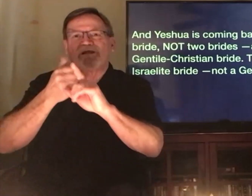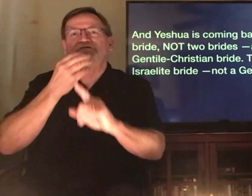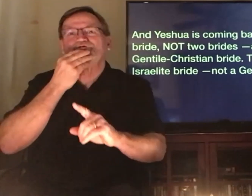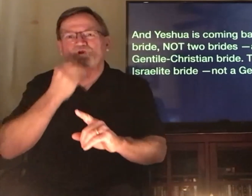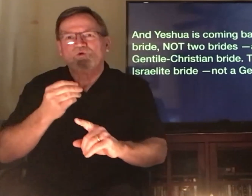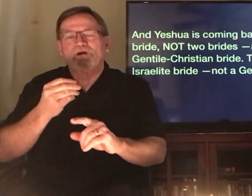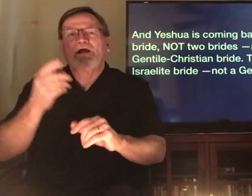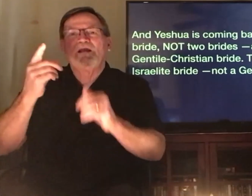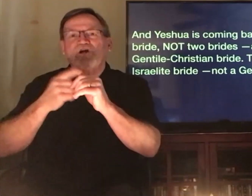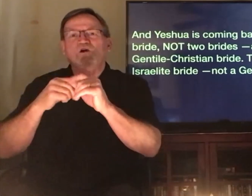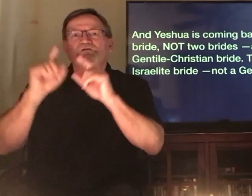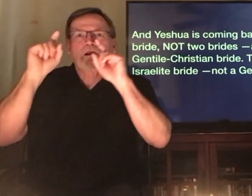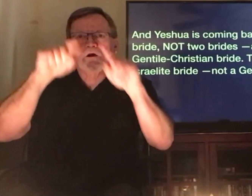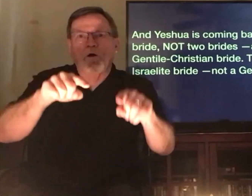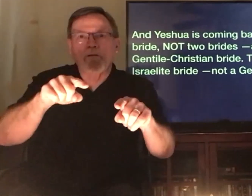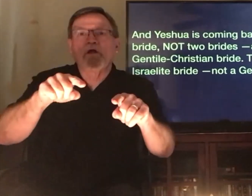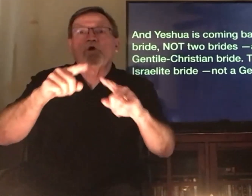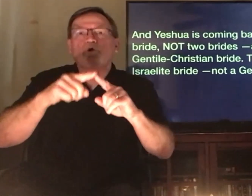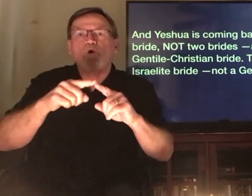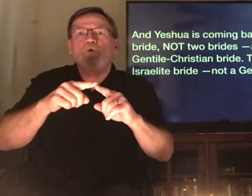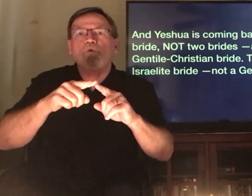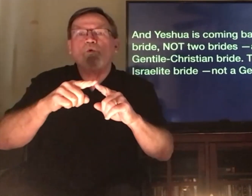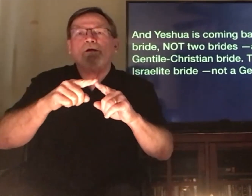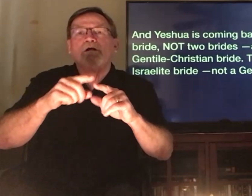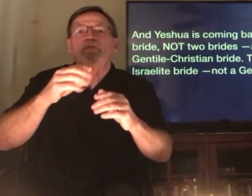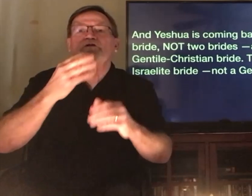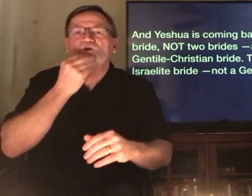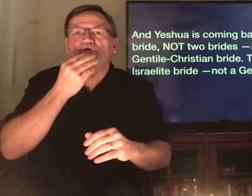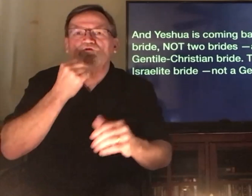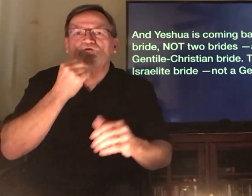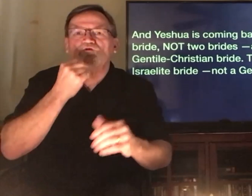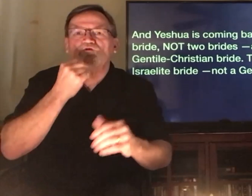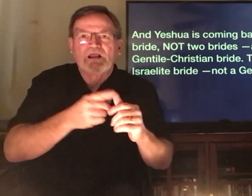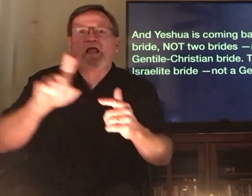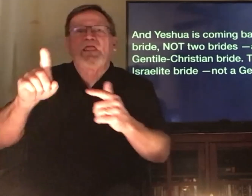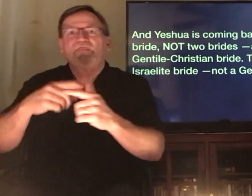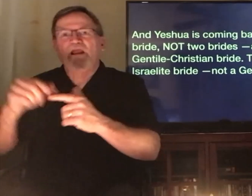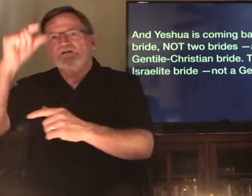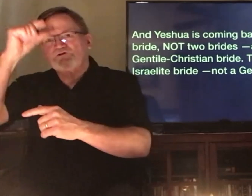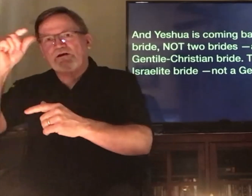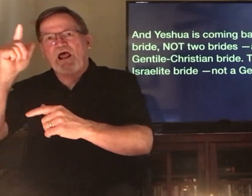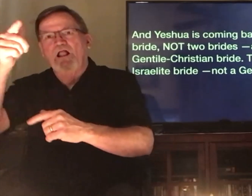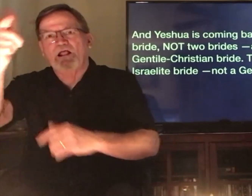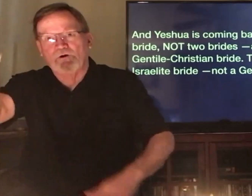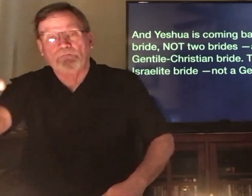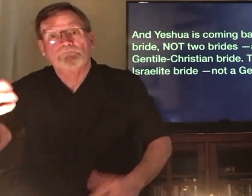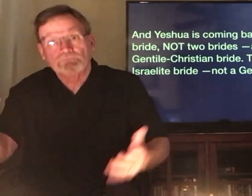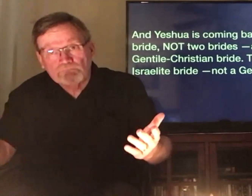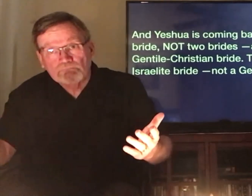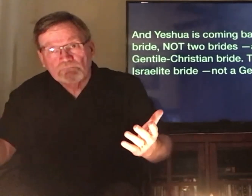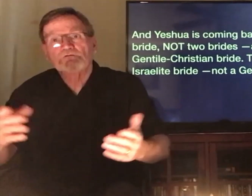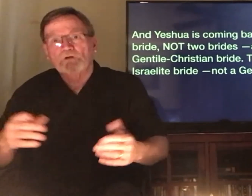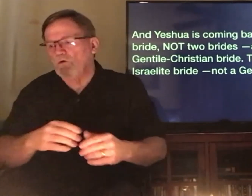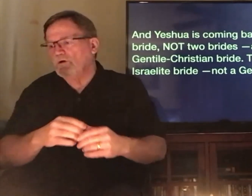sisters. I'm not saying don't deny Jews. No, we are all Jews. We are born Jews, still